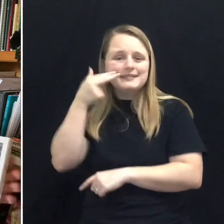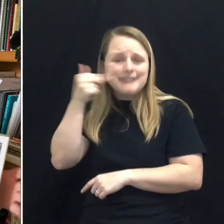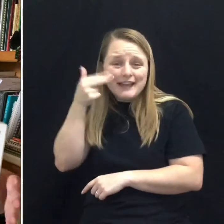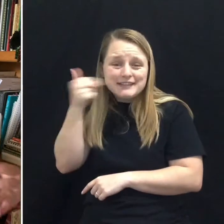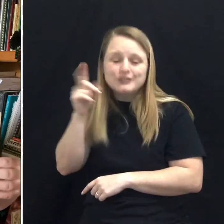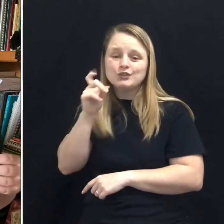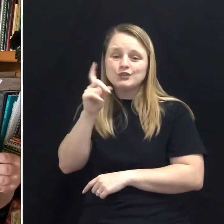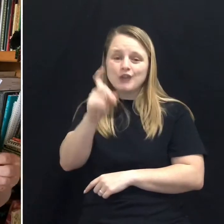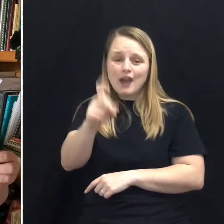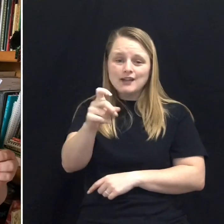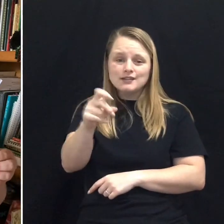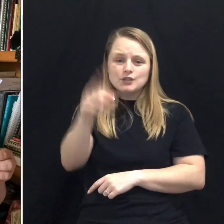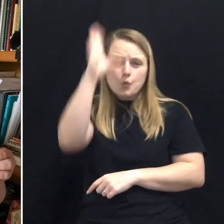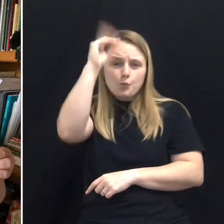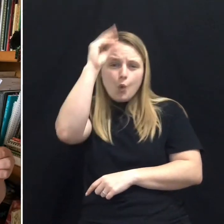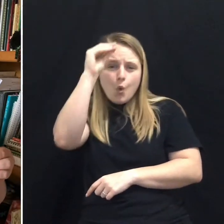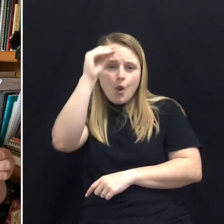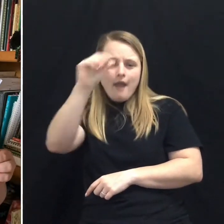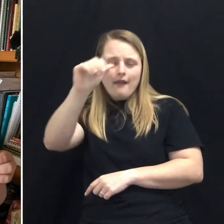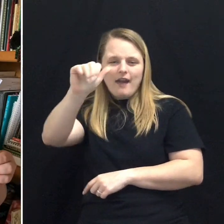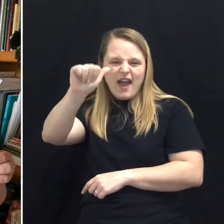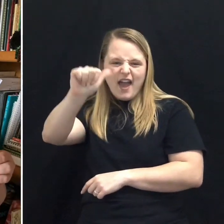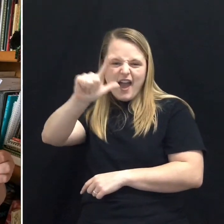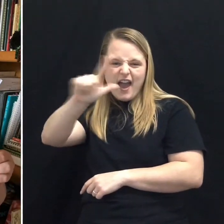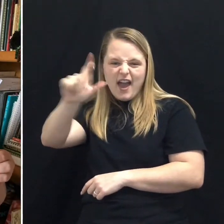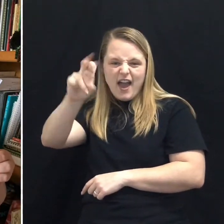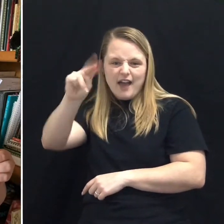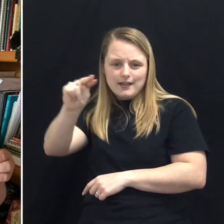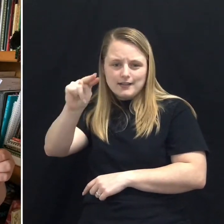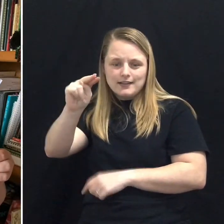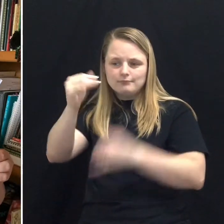give him his afternoon walk.